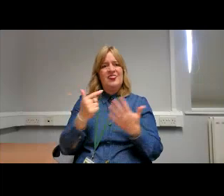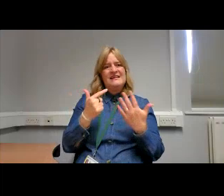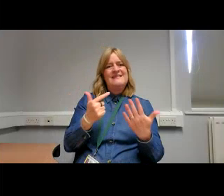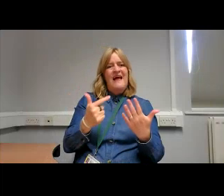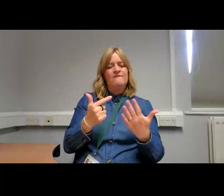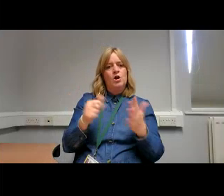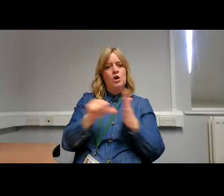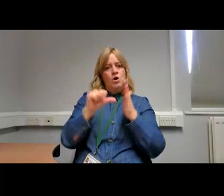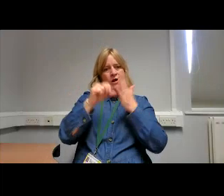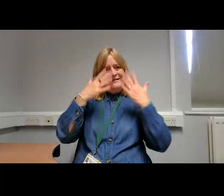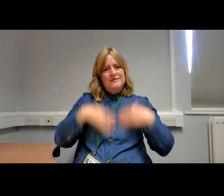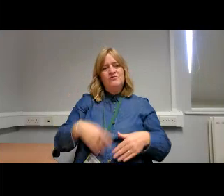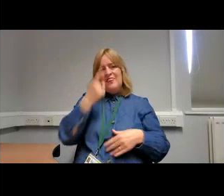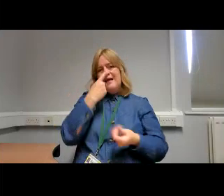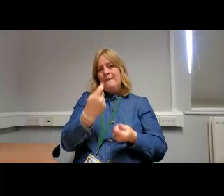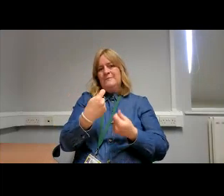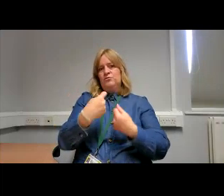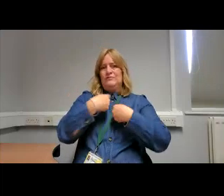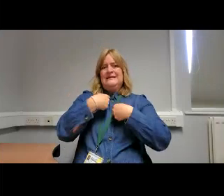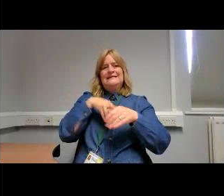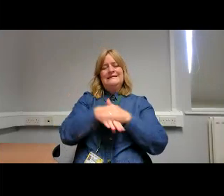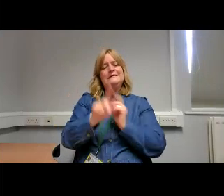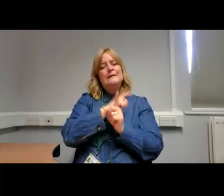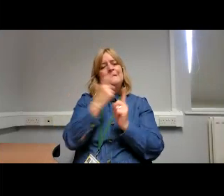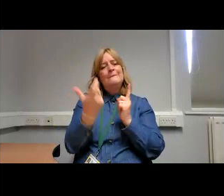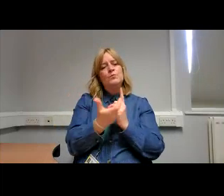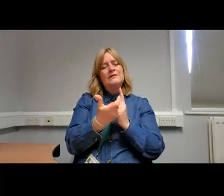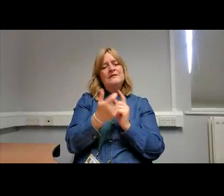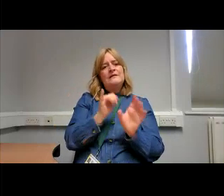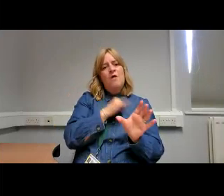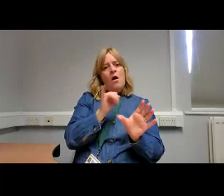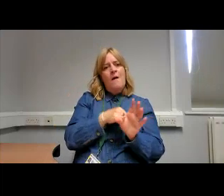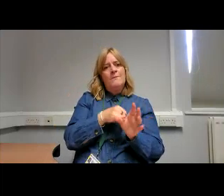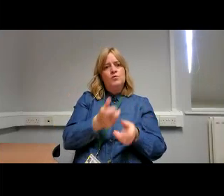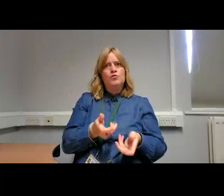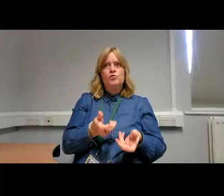can be treated in community pharmacy, so we can raise some awareness of those.